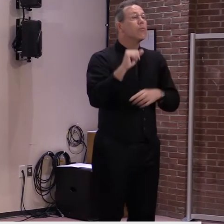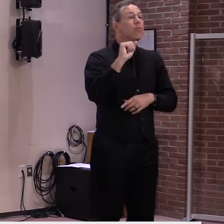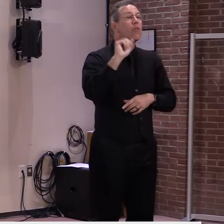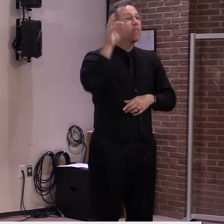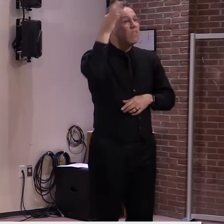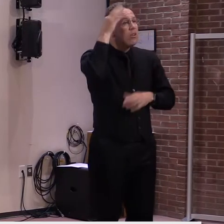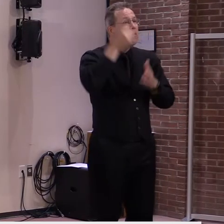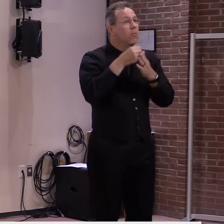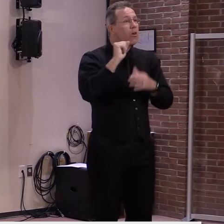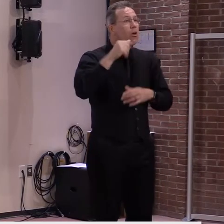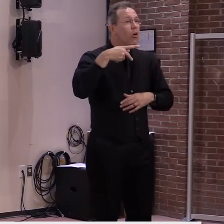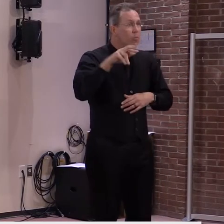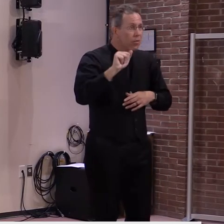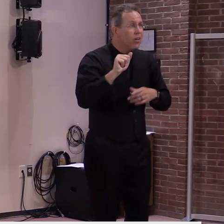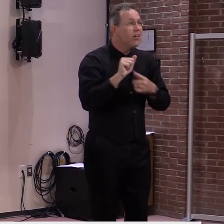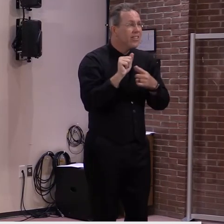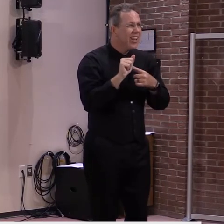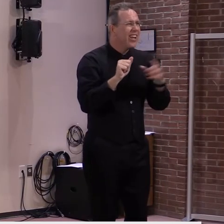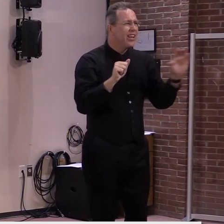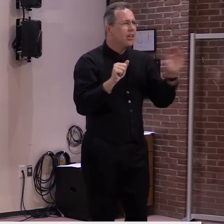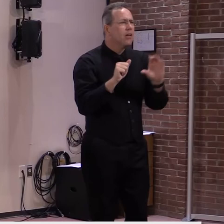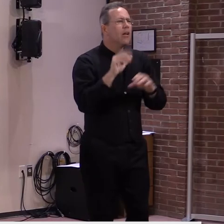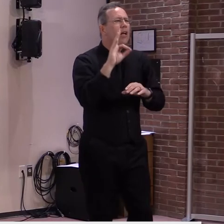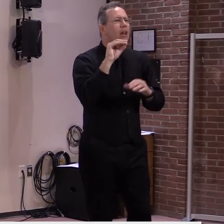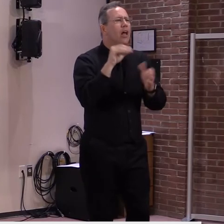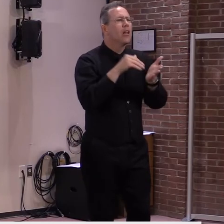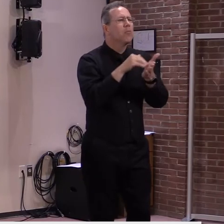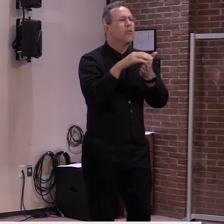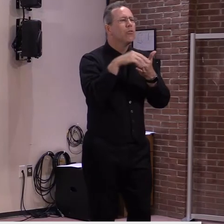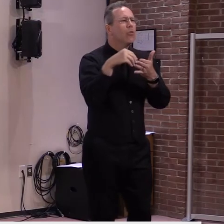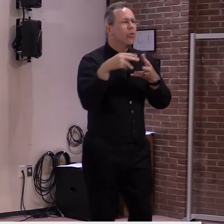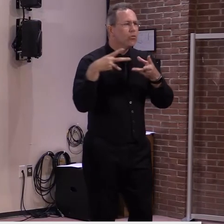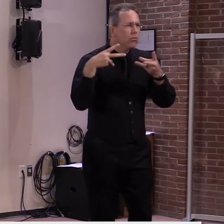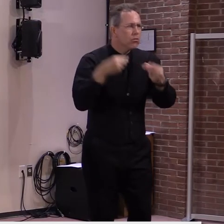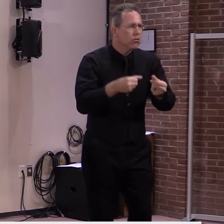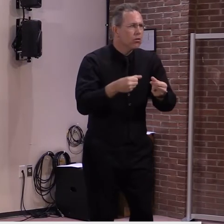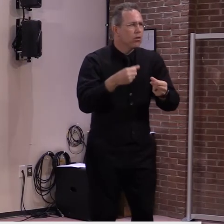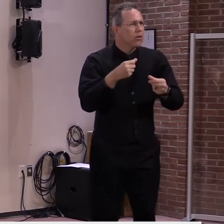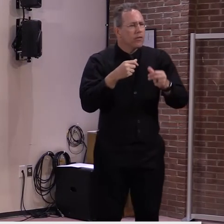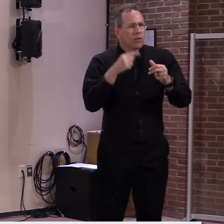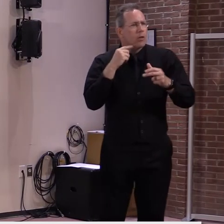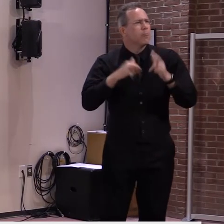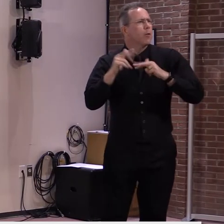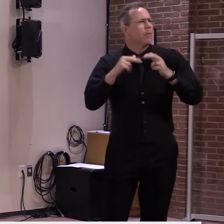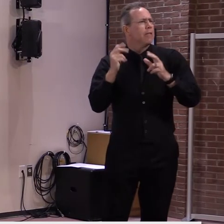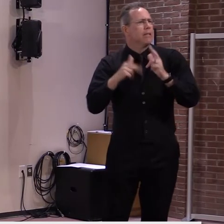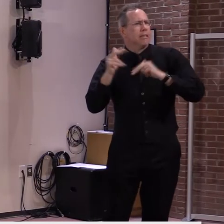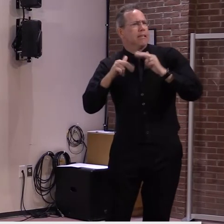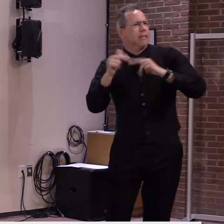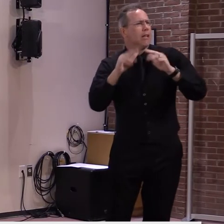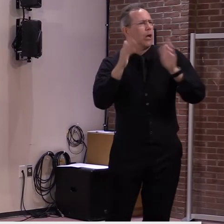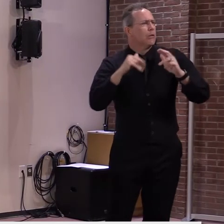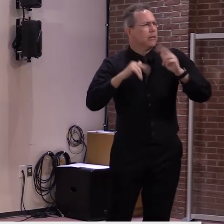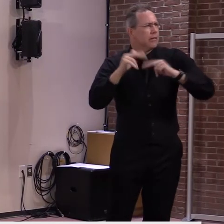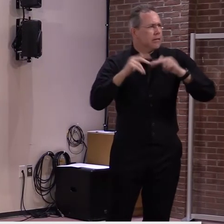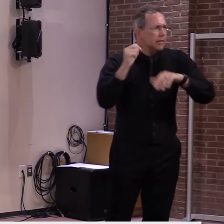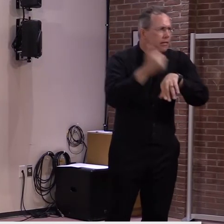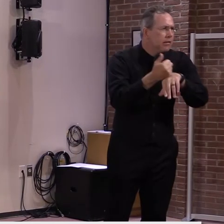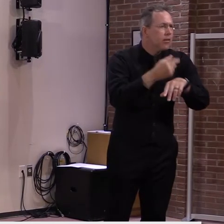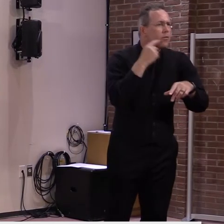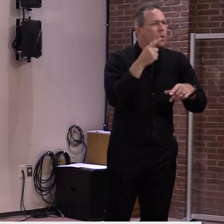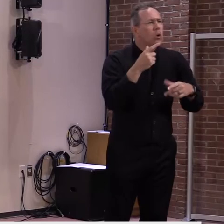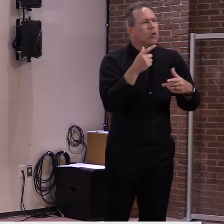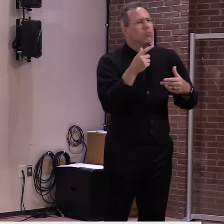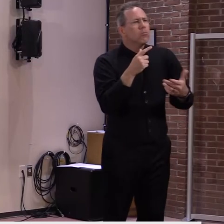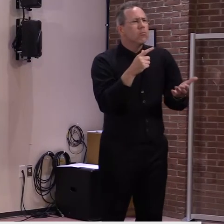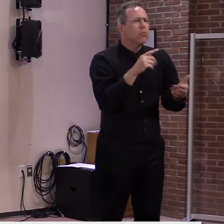homelessness housing, rapid housing, to build for homeless and moderate to low income Vermonters.